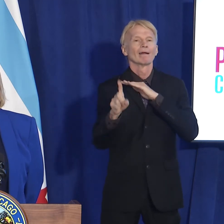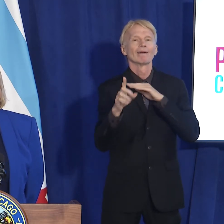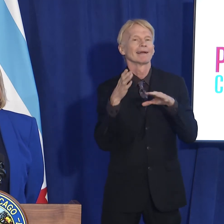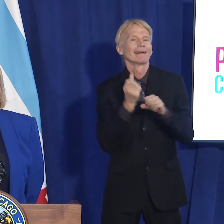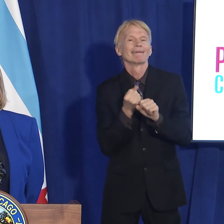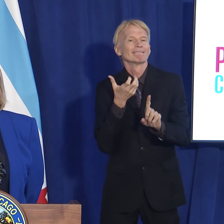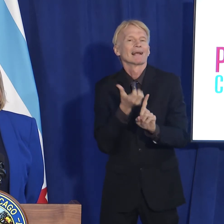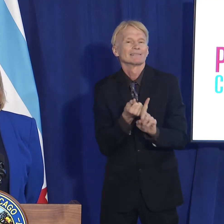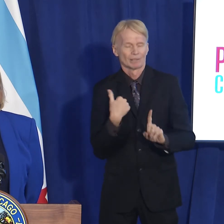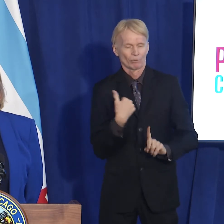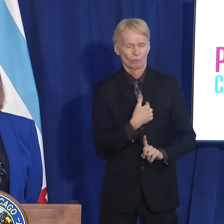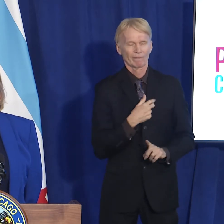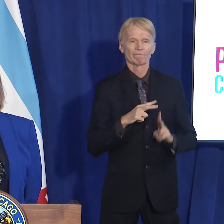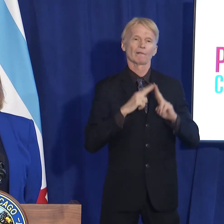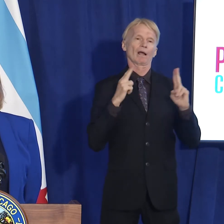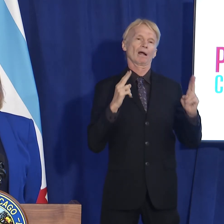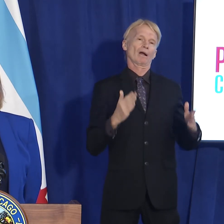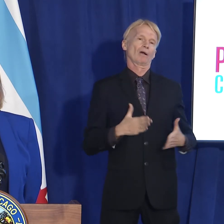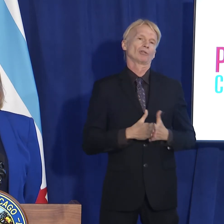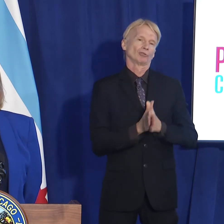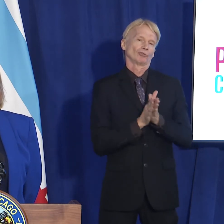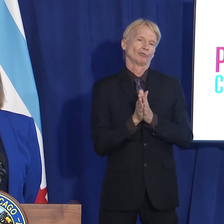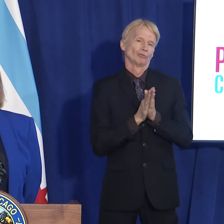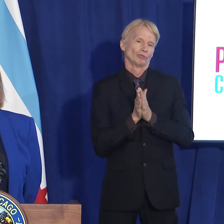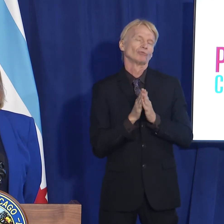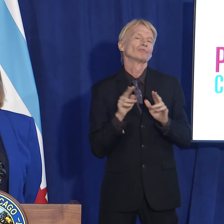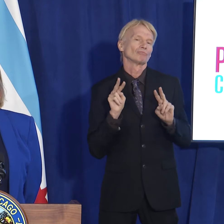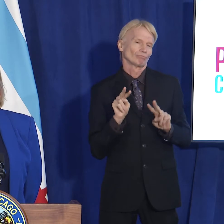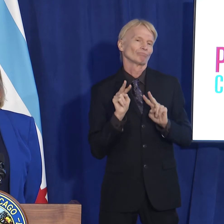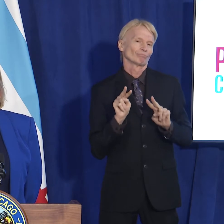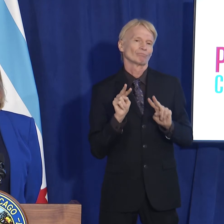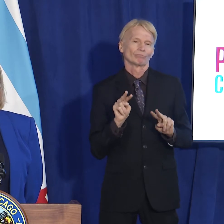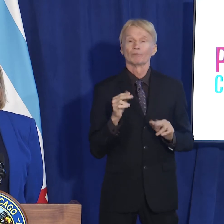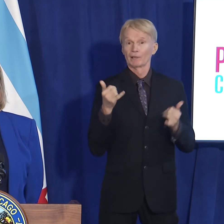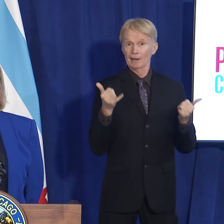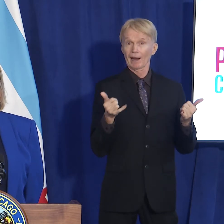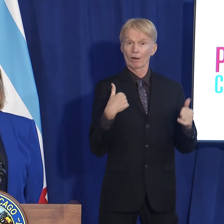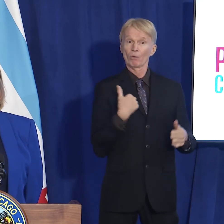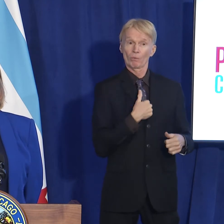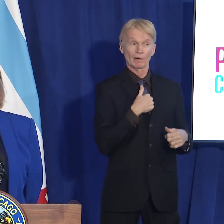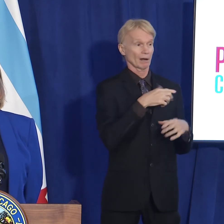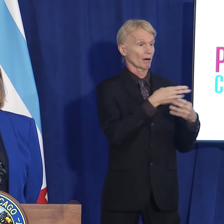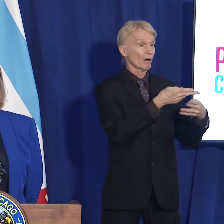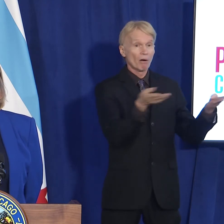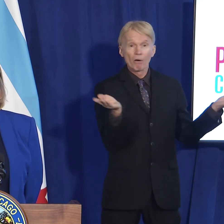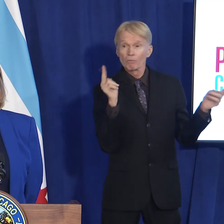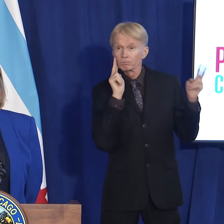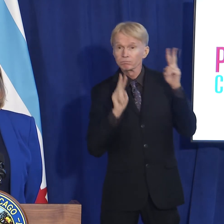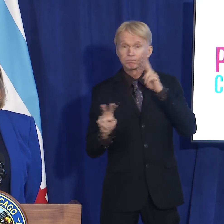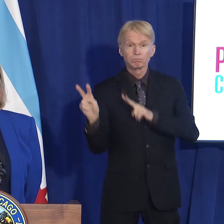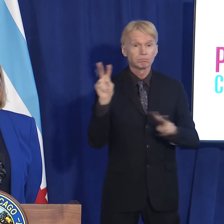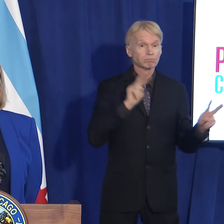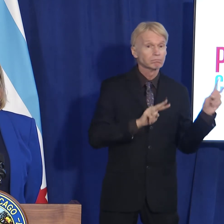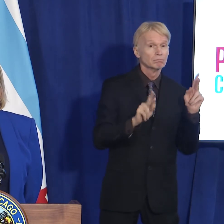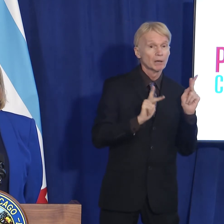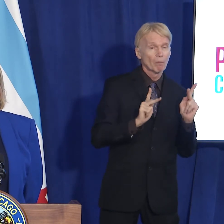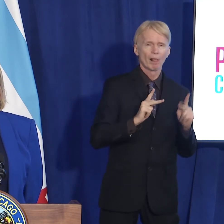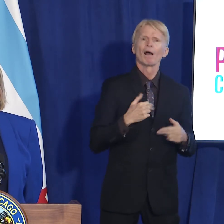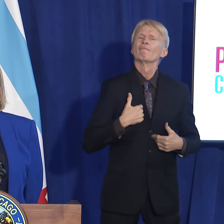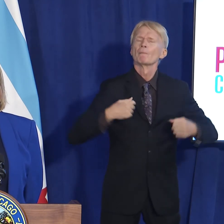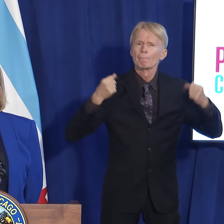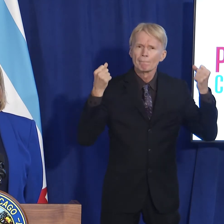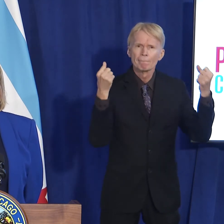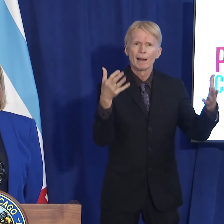to be very encouraged by the fact that when we are out and about, there are lots of